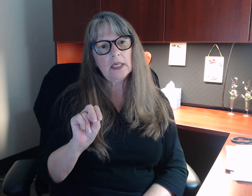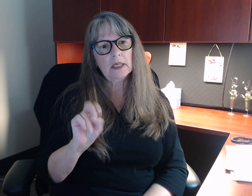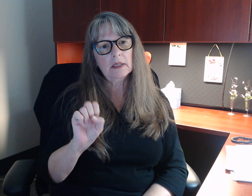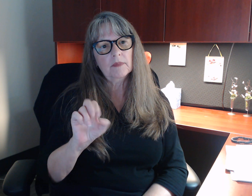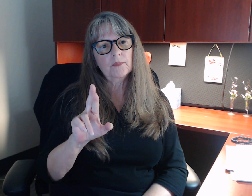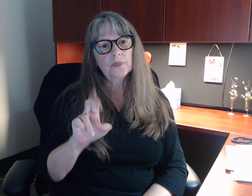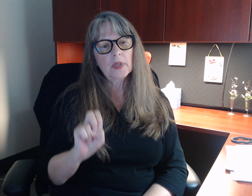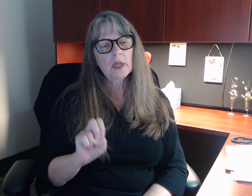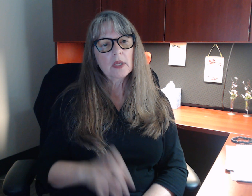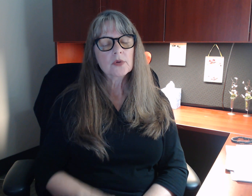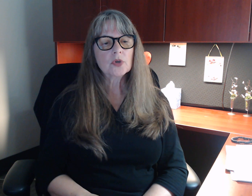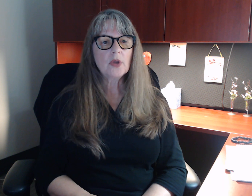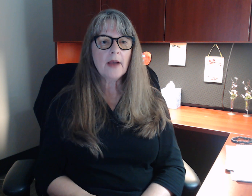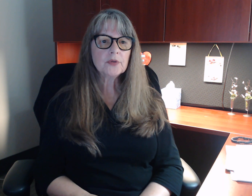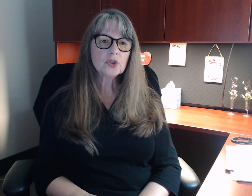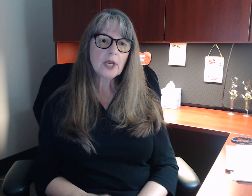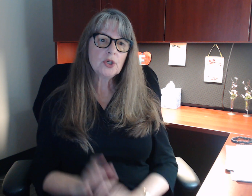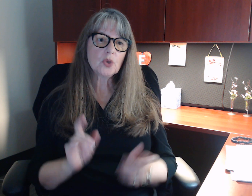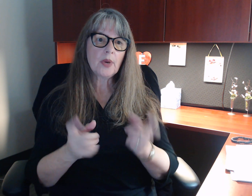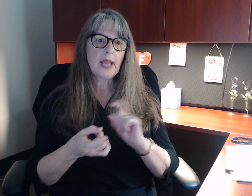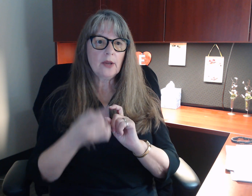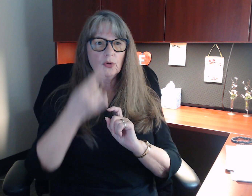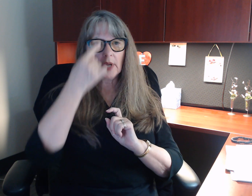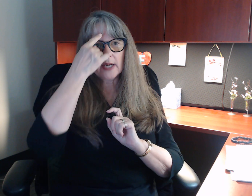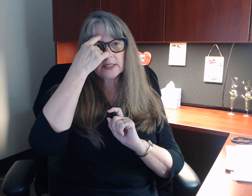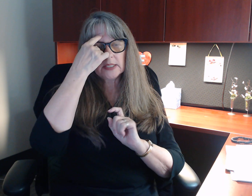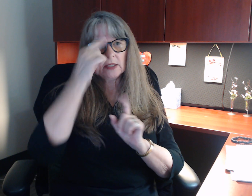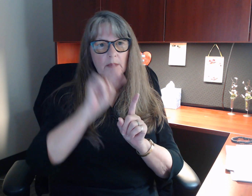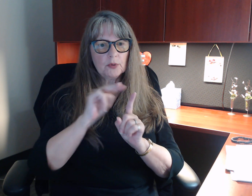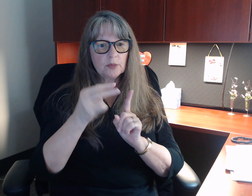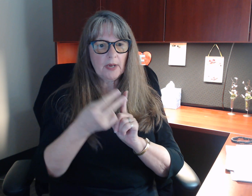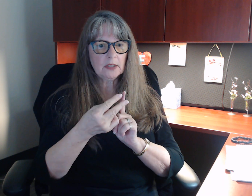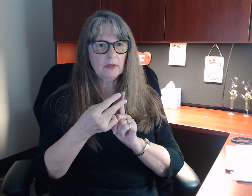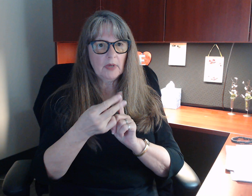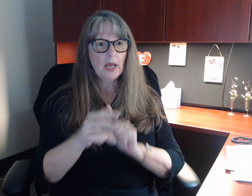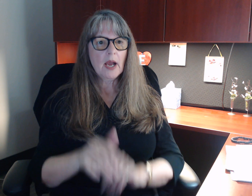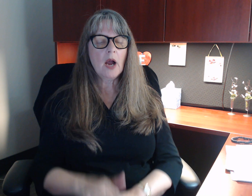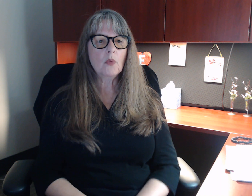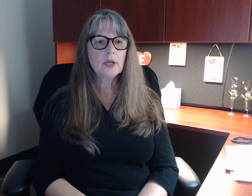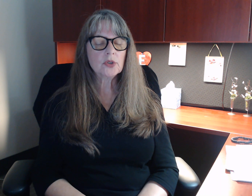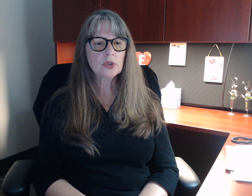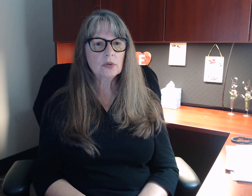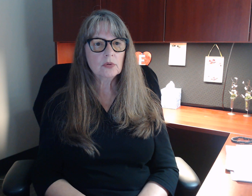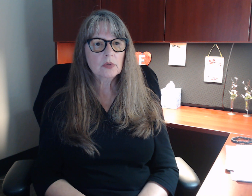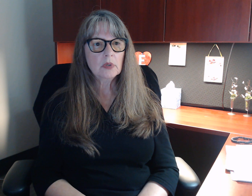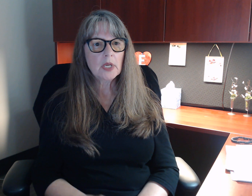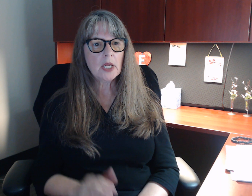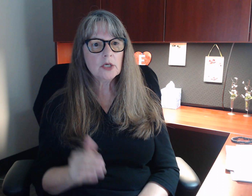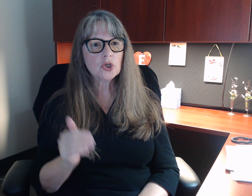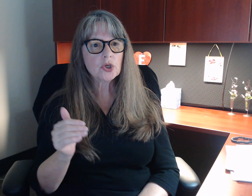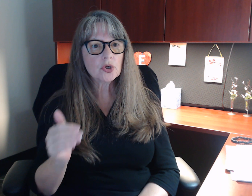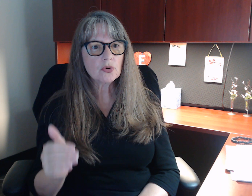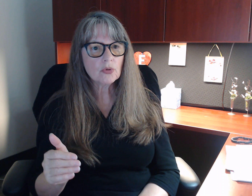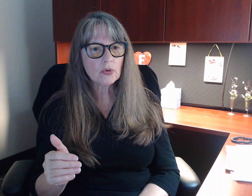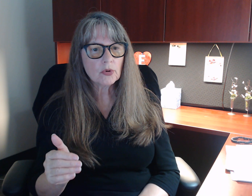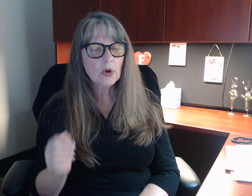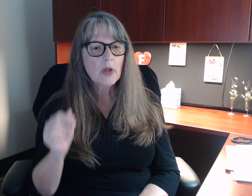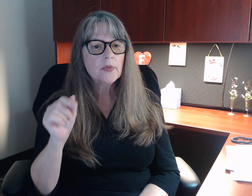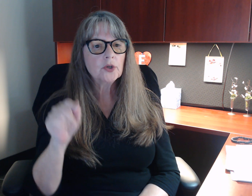E-N. So you have to change the way how you kind of see it, that perspective. I want to ensure that